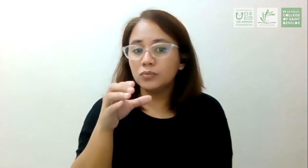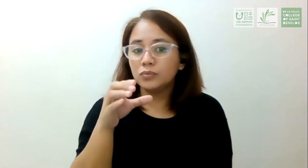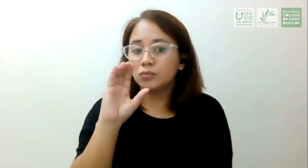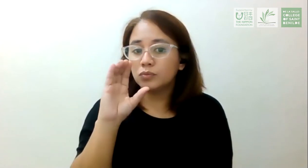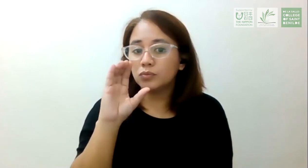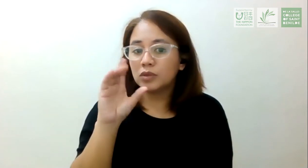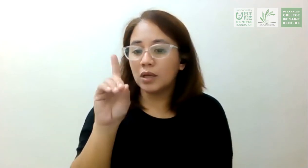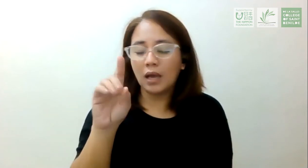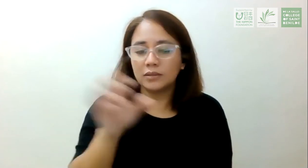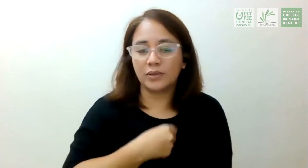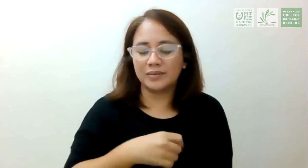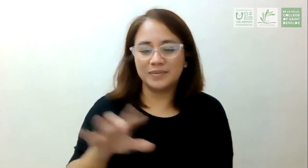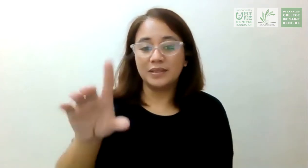D-R-I-N-K.